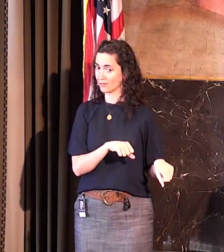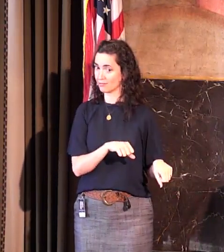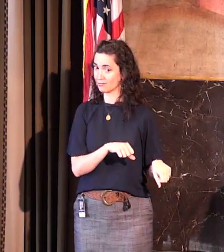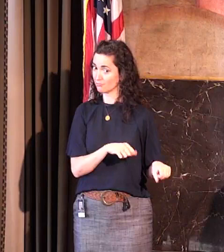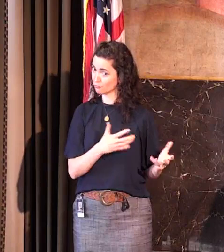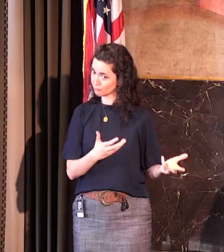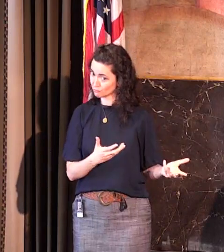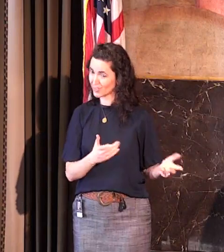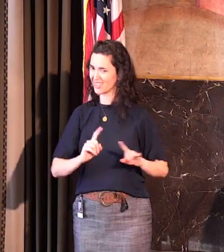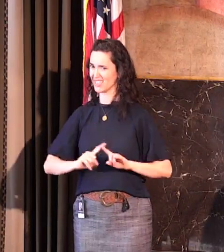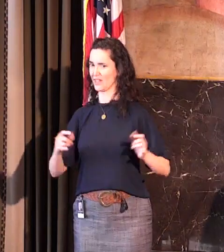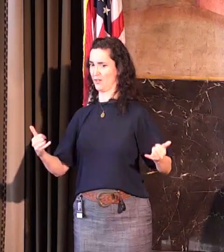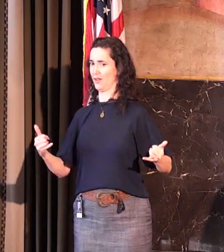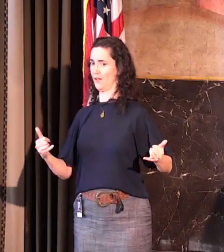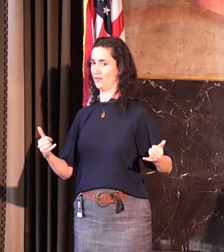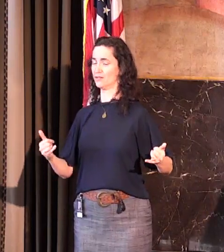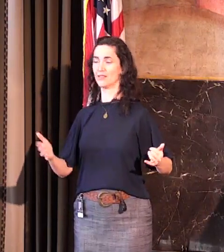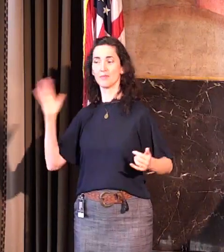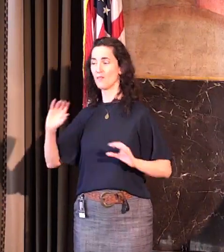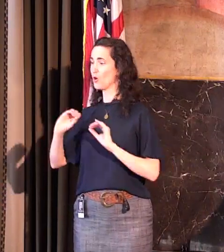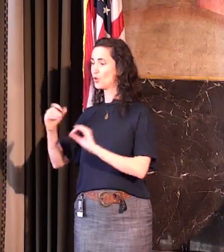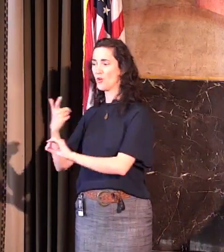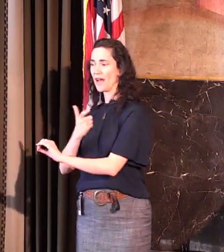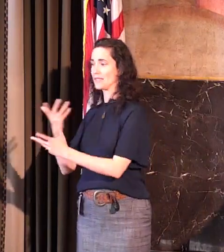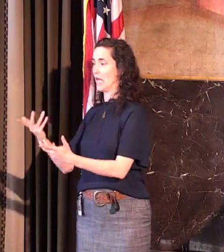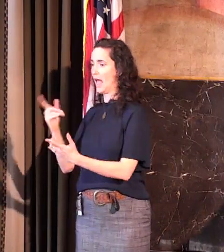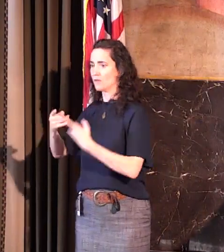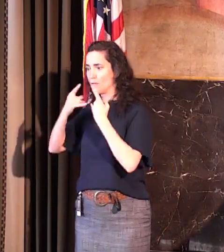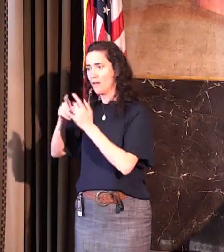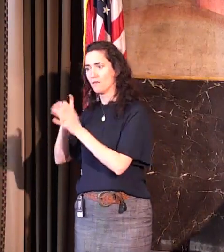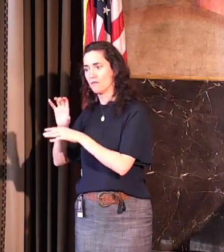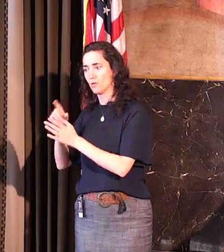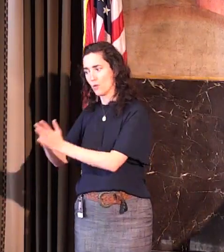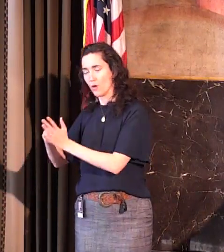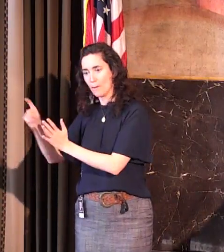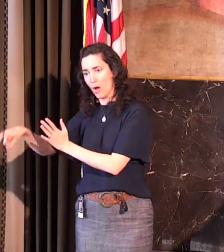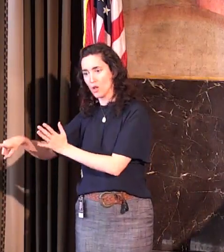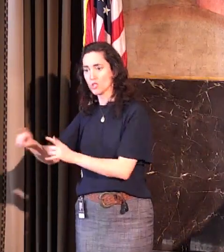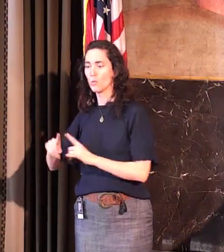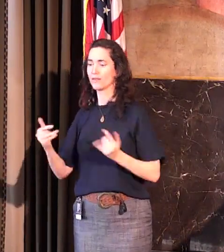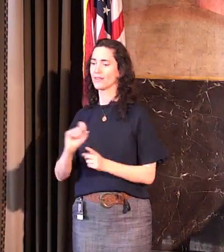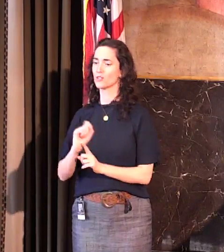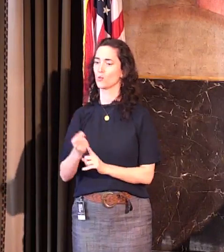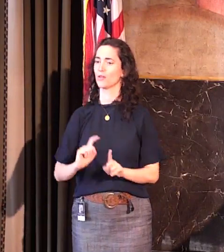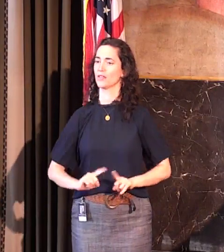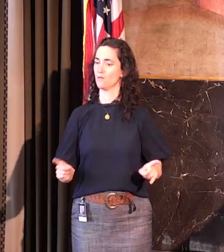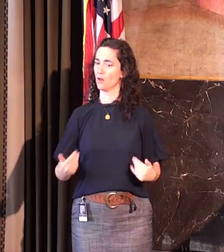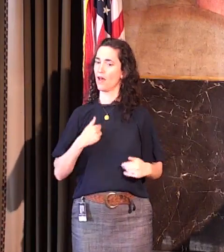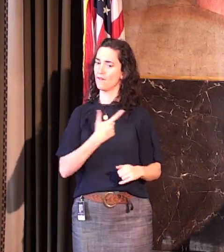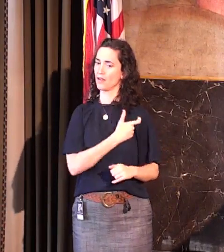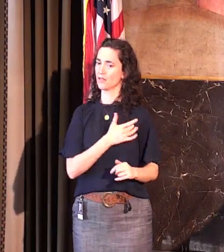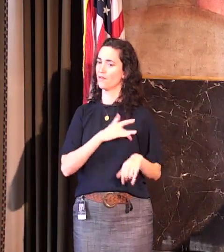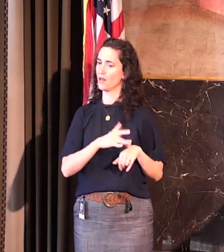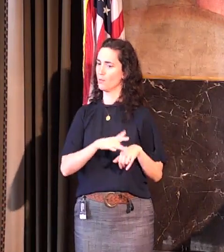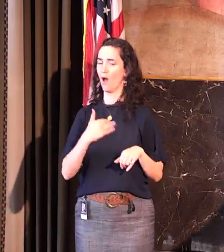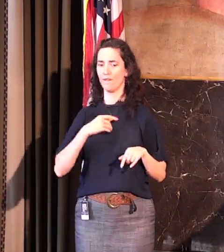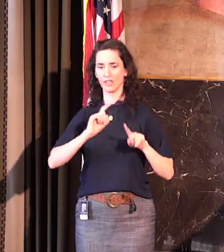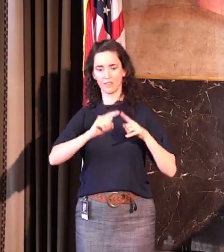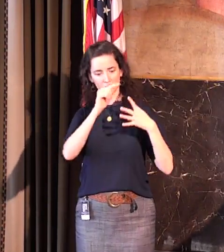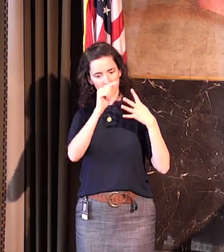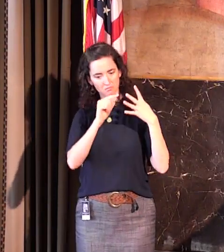And so we're not in the same place that we were previously. And we have more tools at our